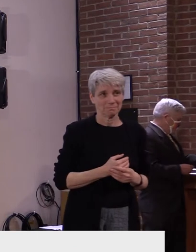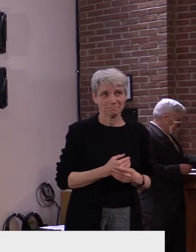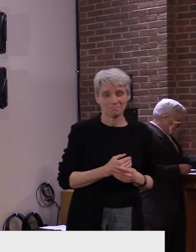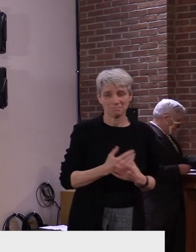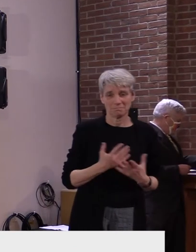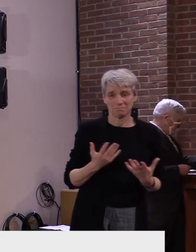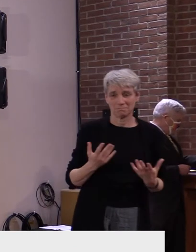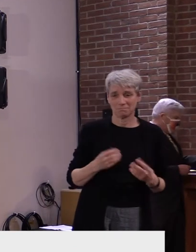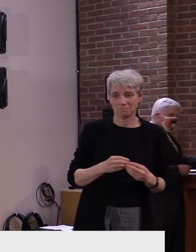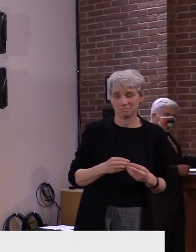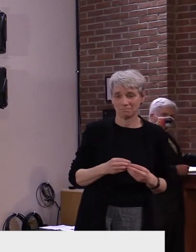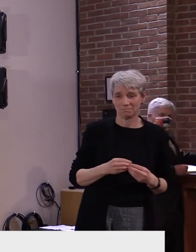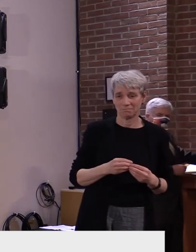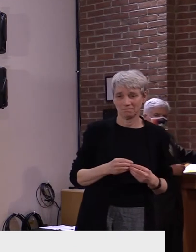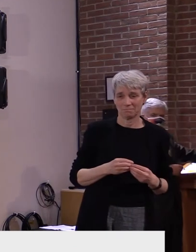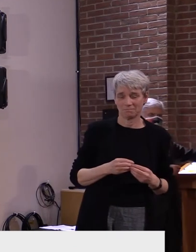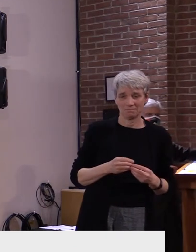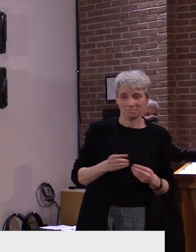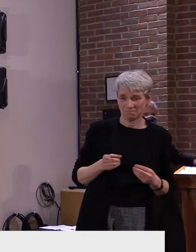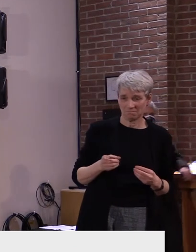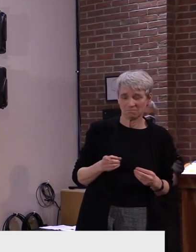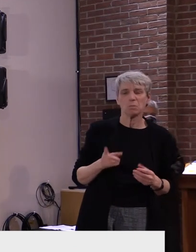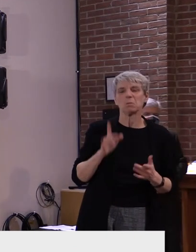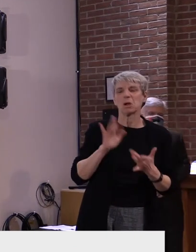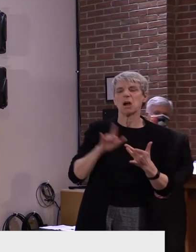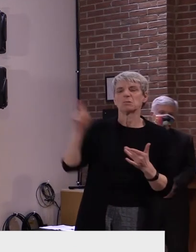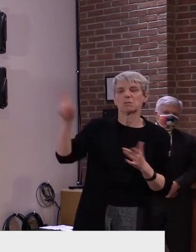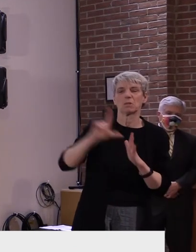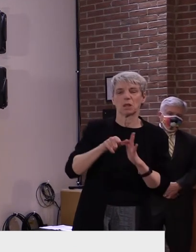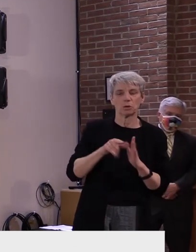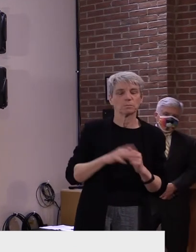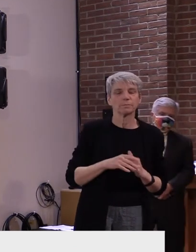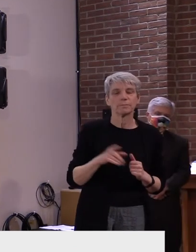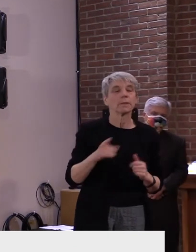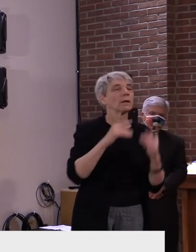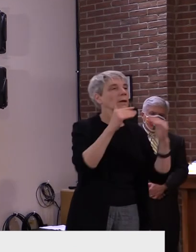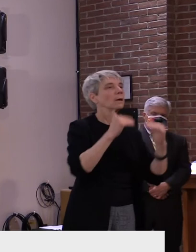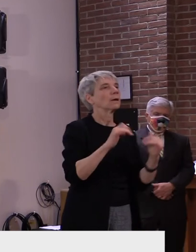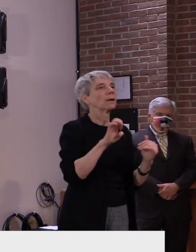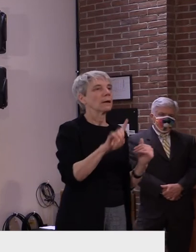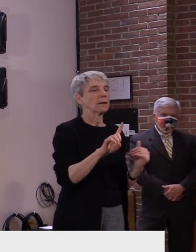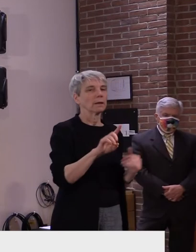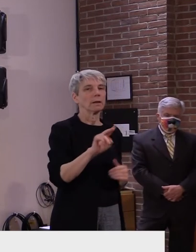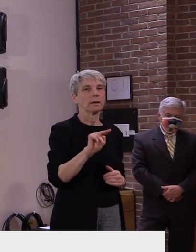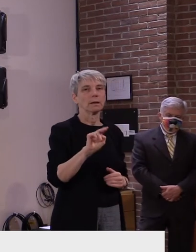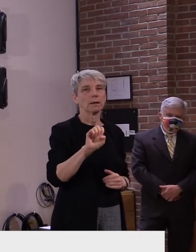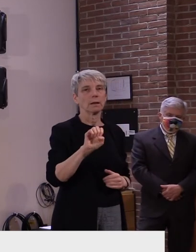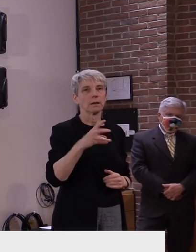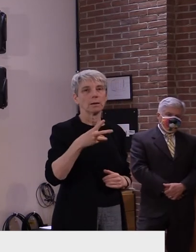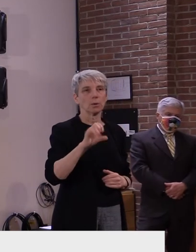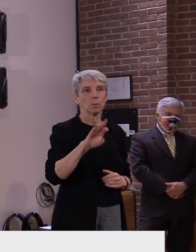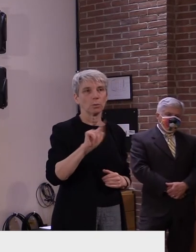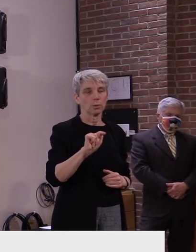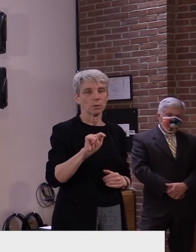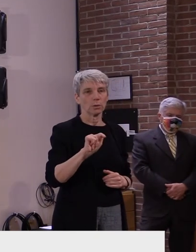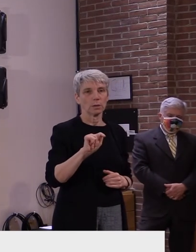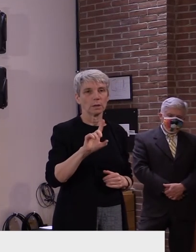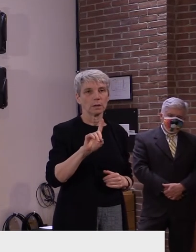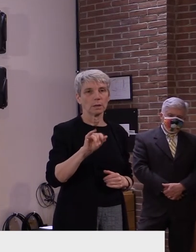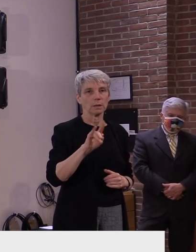and if you you can follow up if not we'll move on to ed at newport daily express